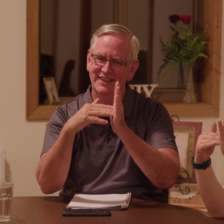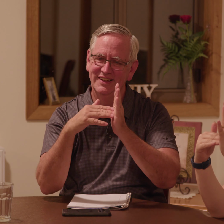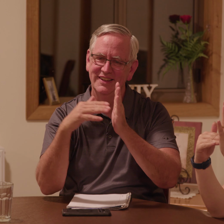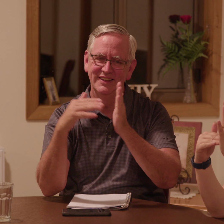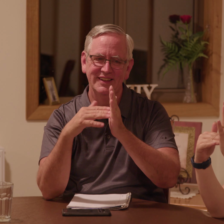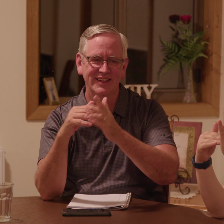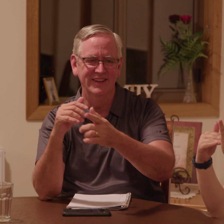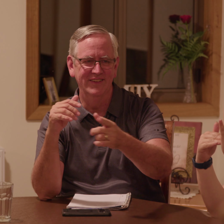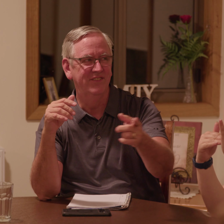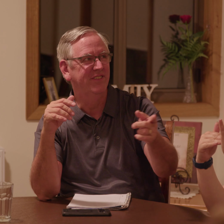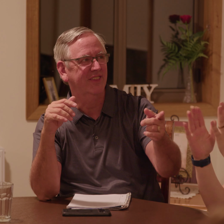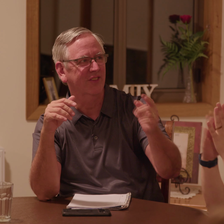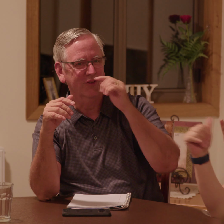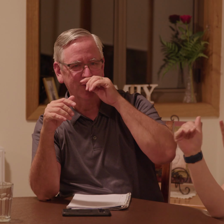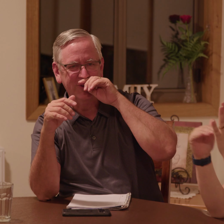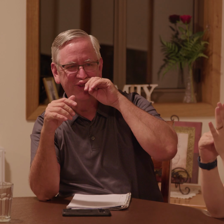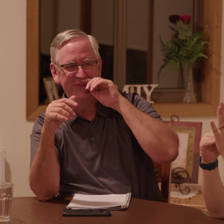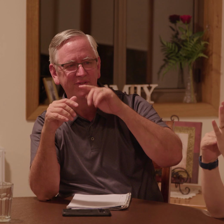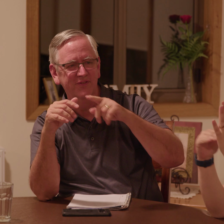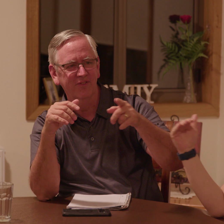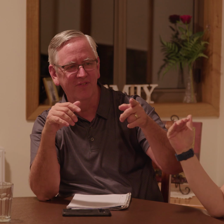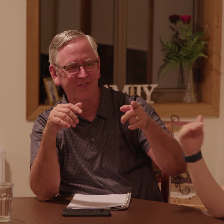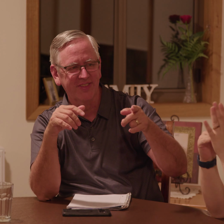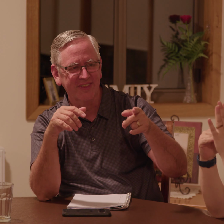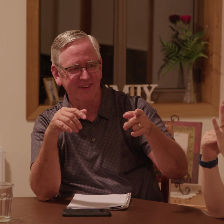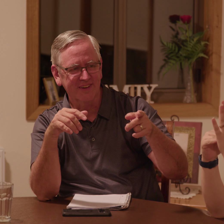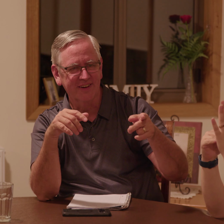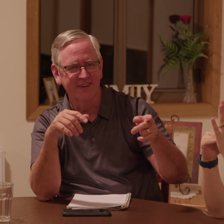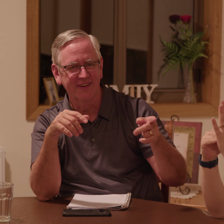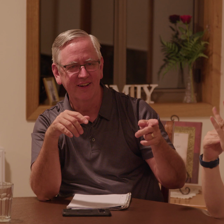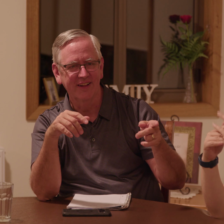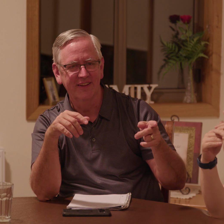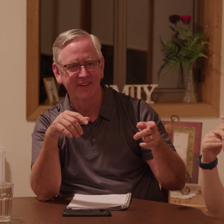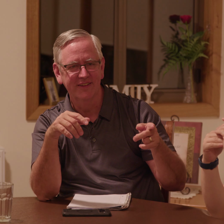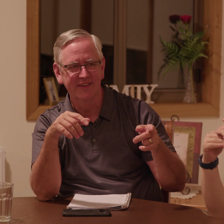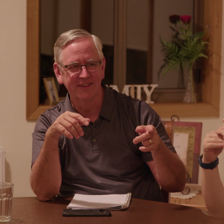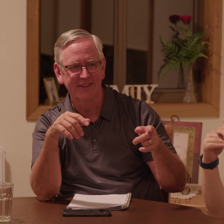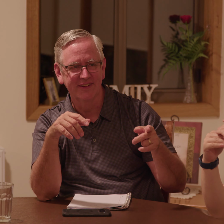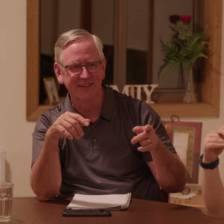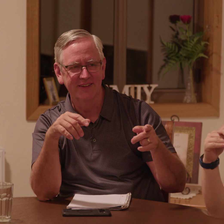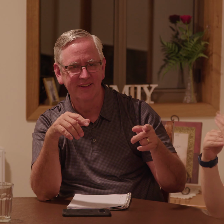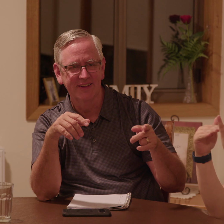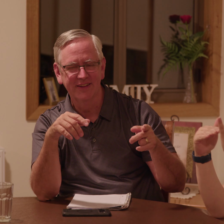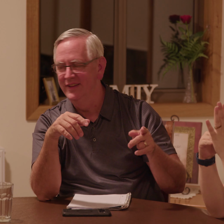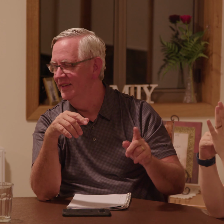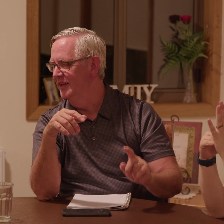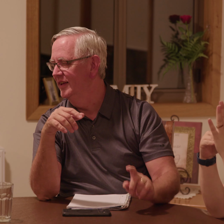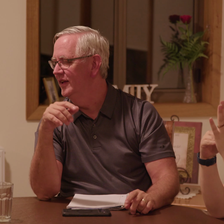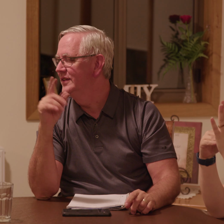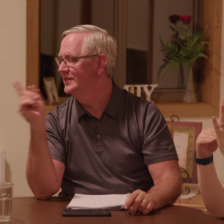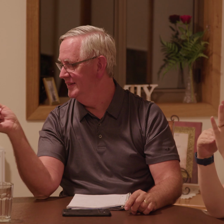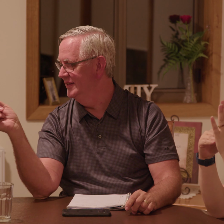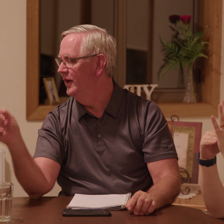Nick. Our Z. Can you skip that? Our Z was that. Good hope. Our Z was that. Maybe from a different area?